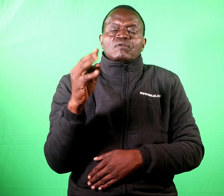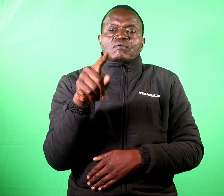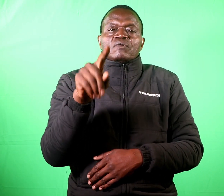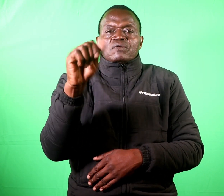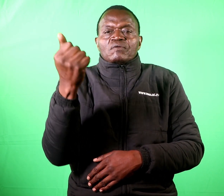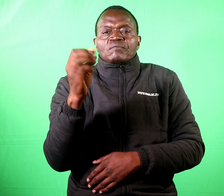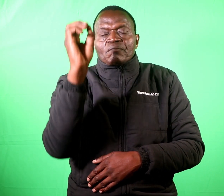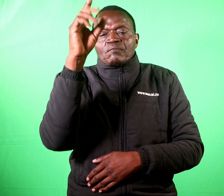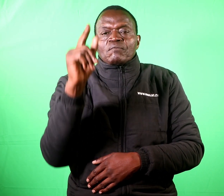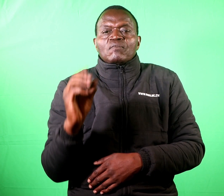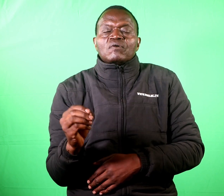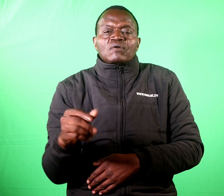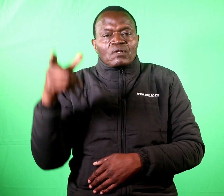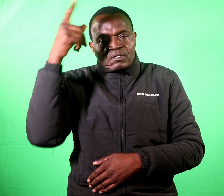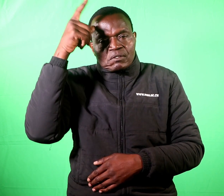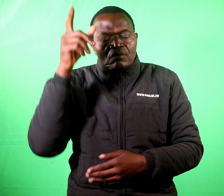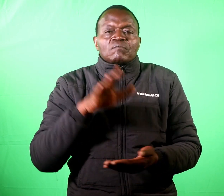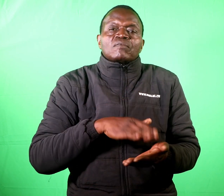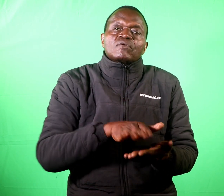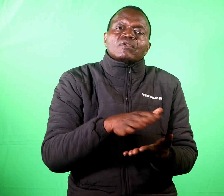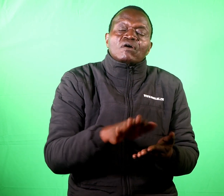18.6%. Livestock production or sales,